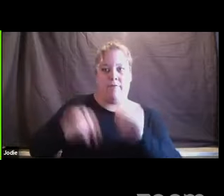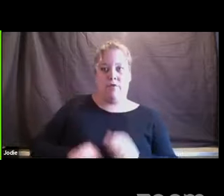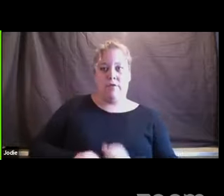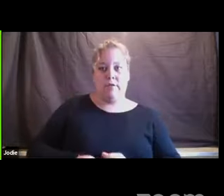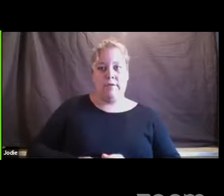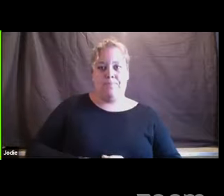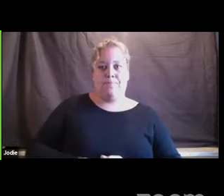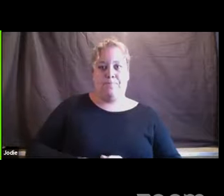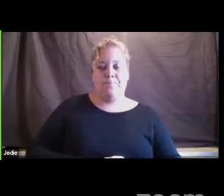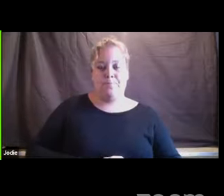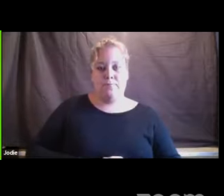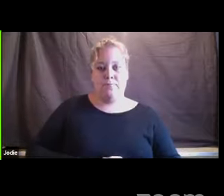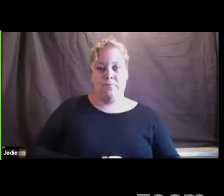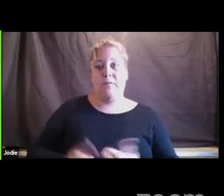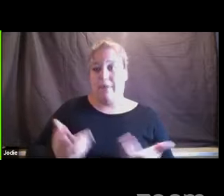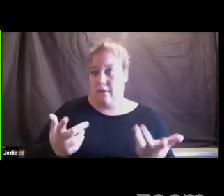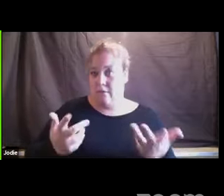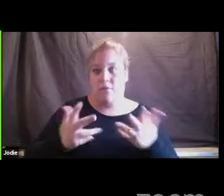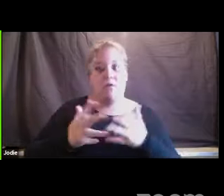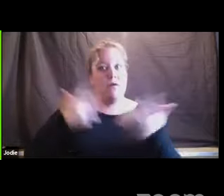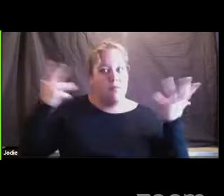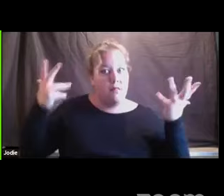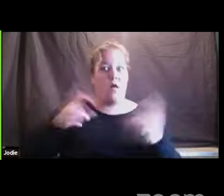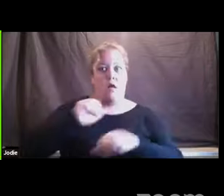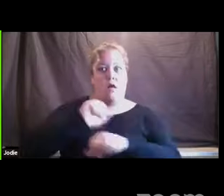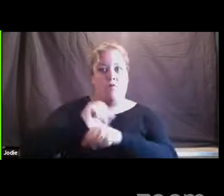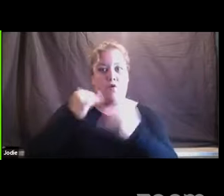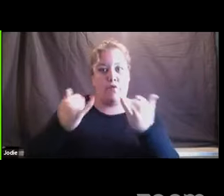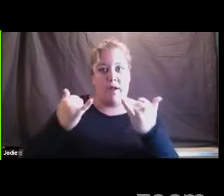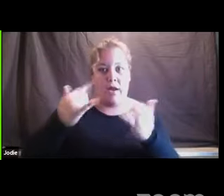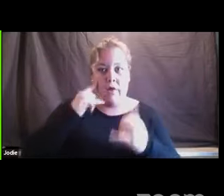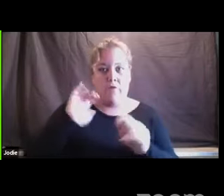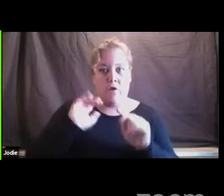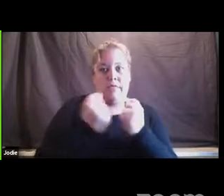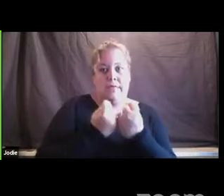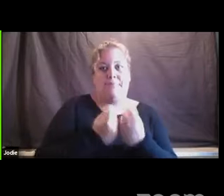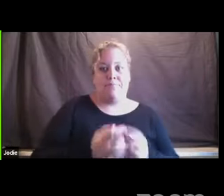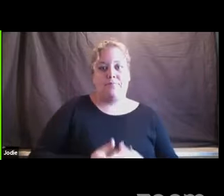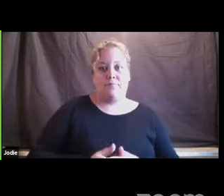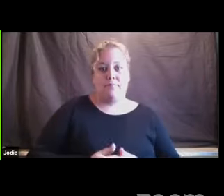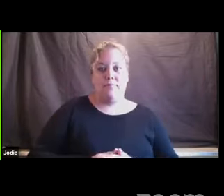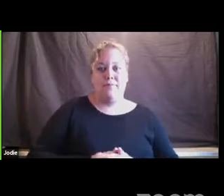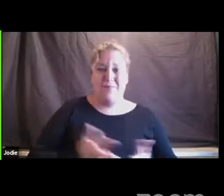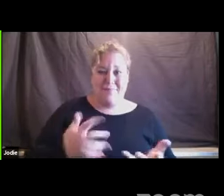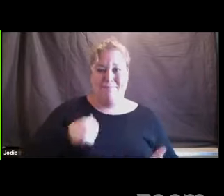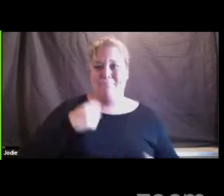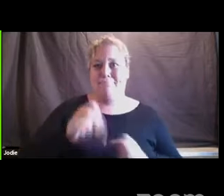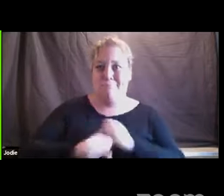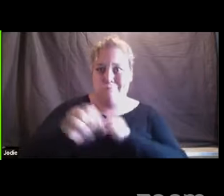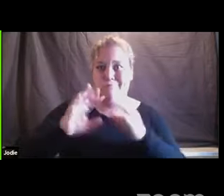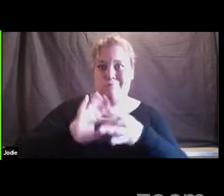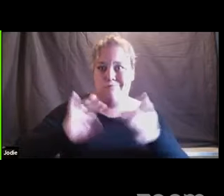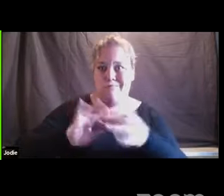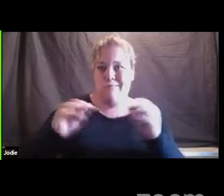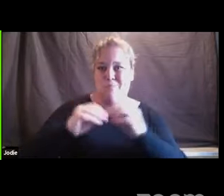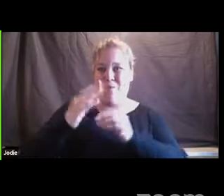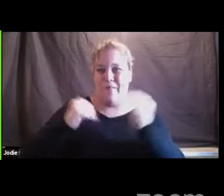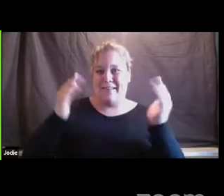now it's overflowing for our team. That was probably more than you wanted to know, but.